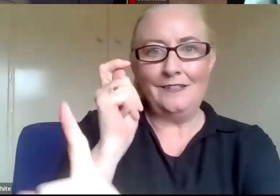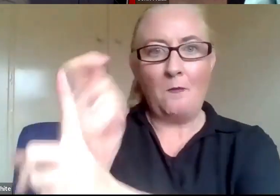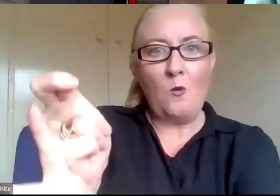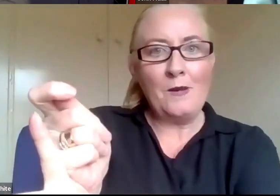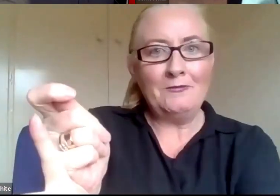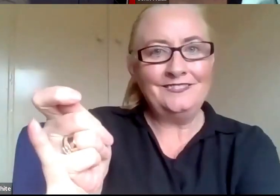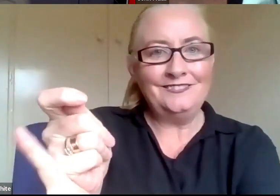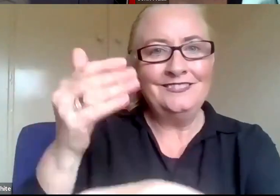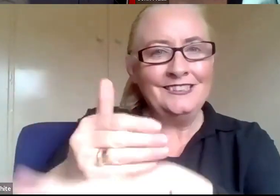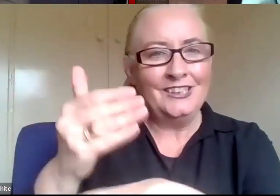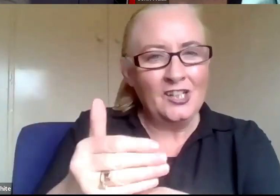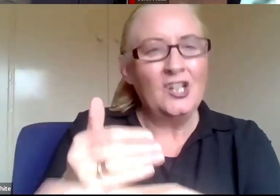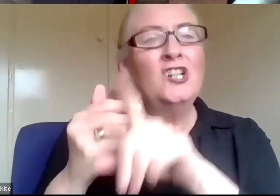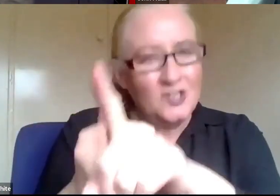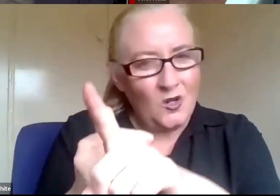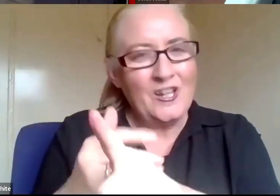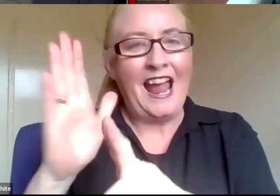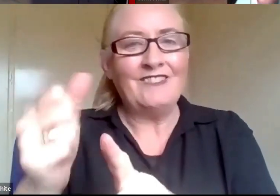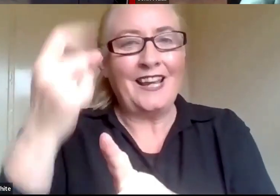minds